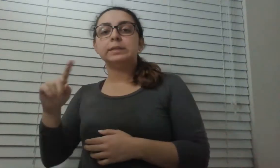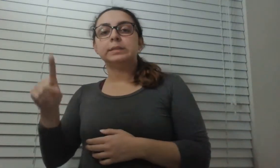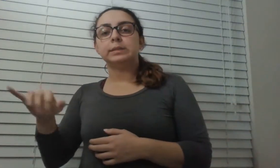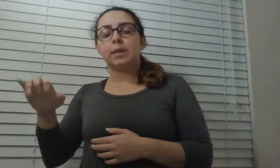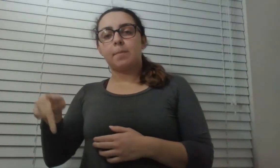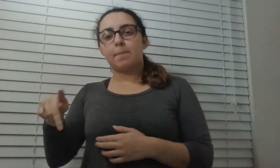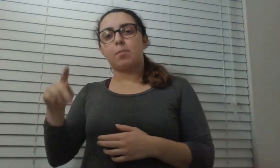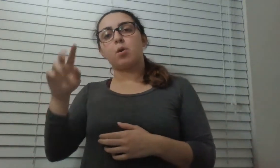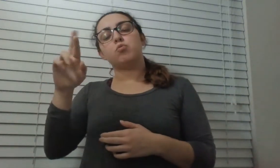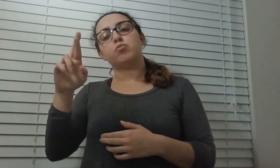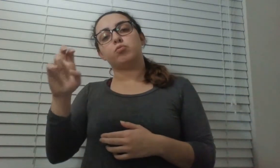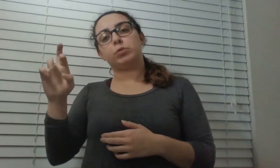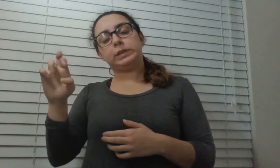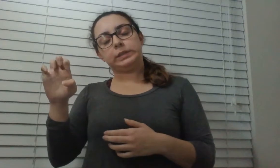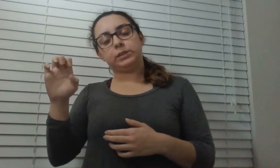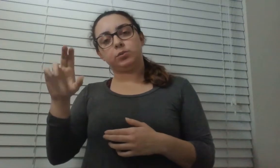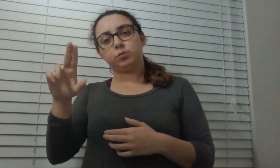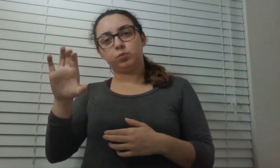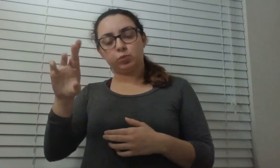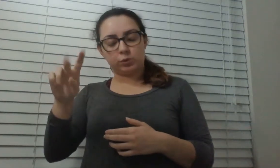just one click. Try it for free at